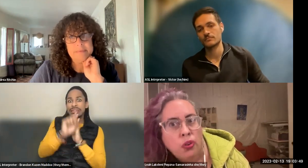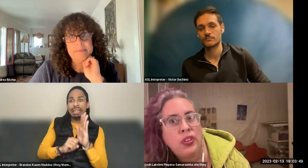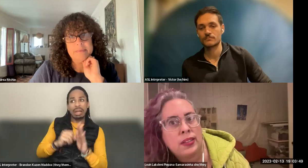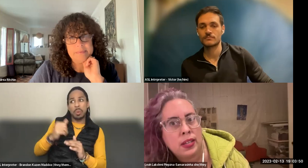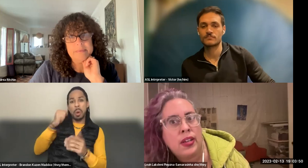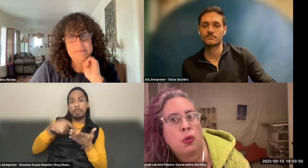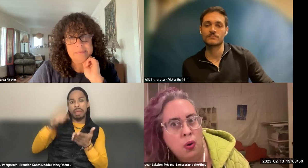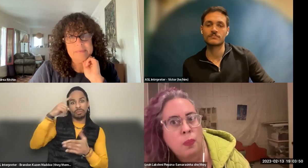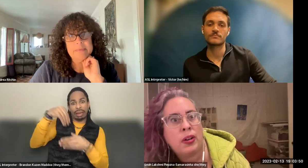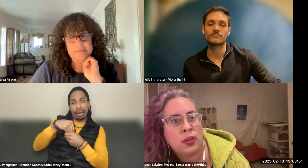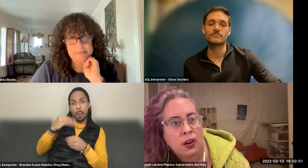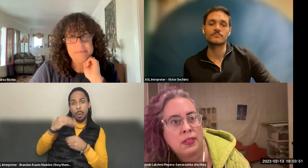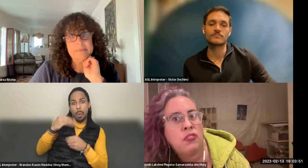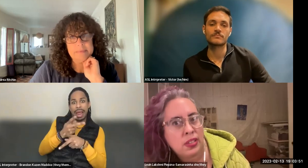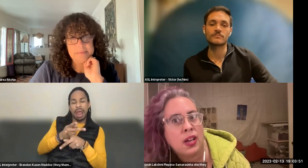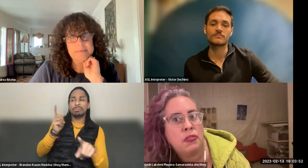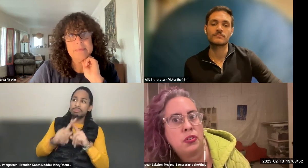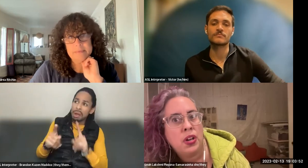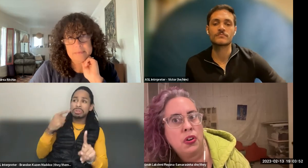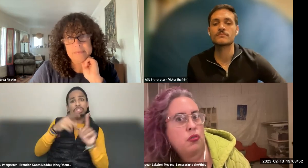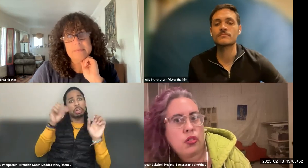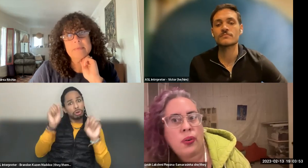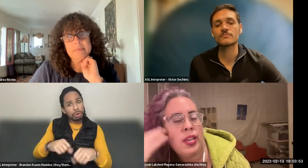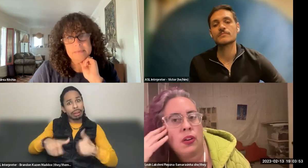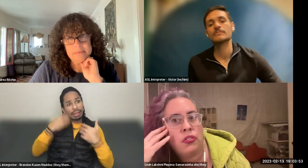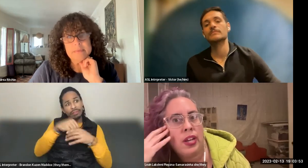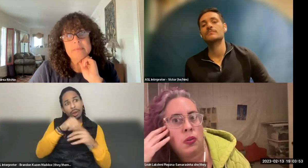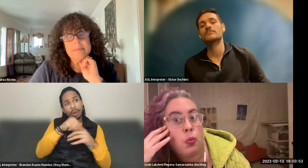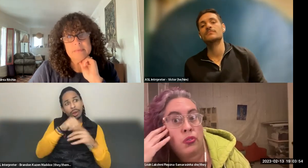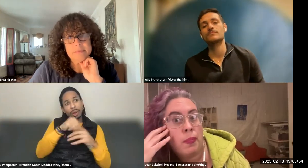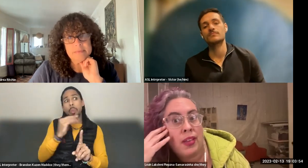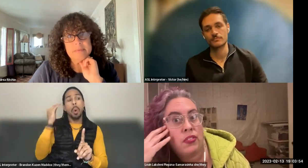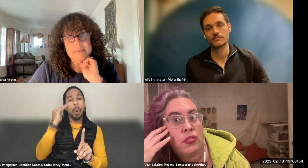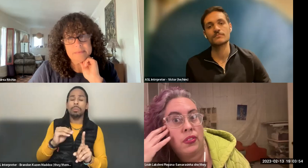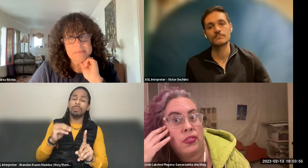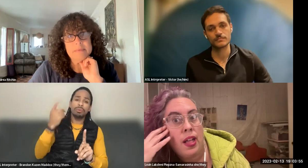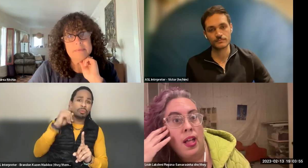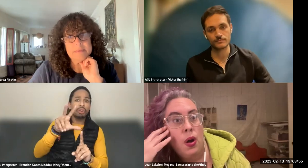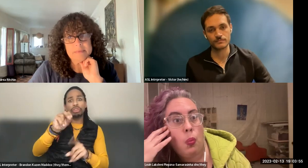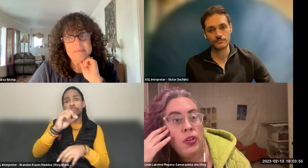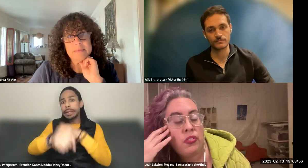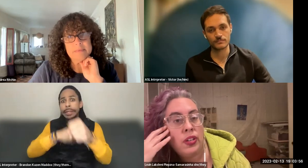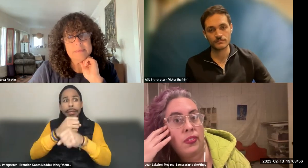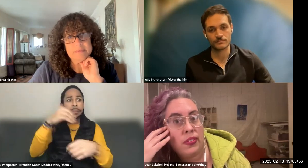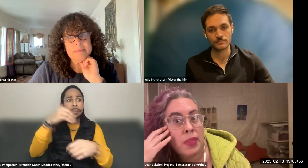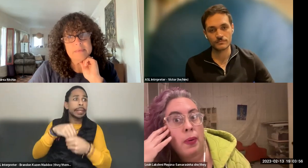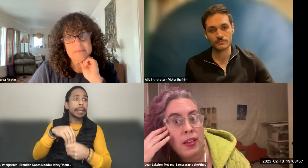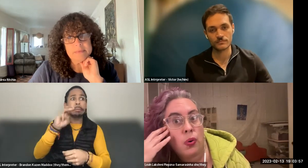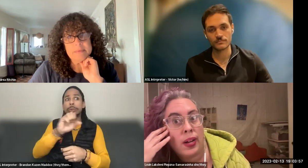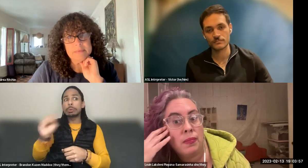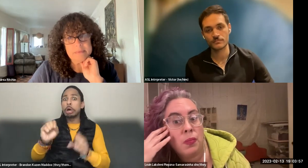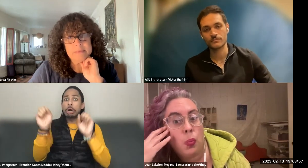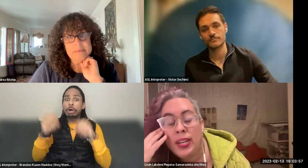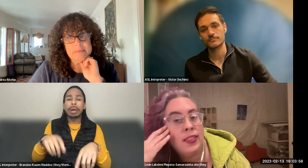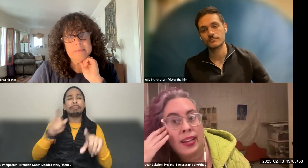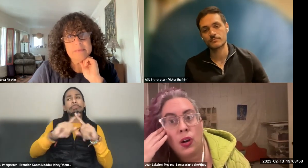of course she could live in her home and her garden that she loved for 30 years in Worcester, Massachusetts. We just need a system that'll pay